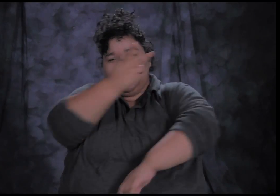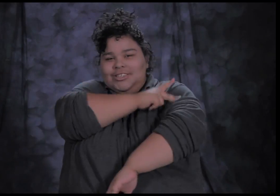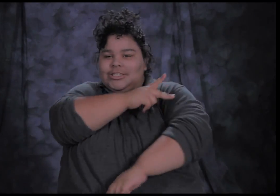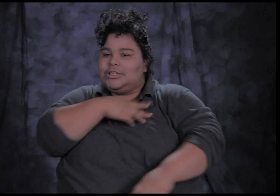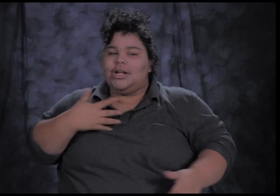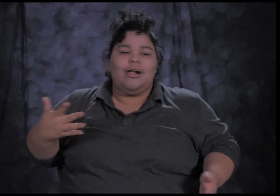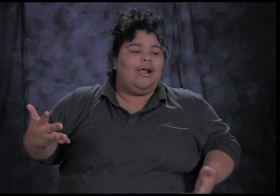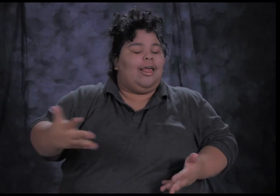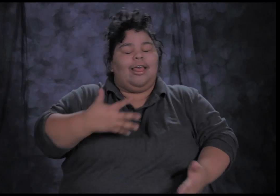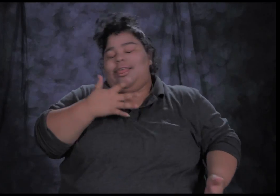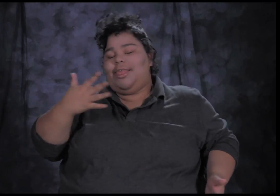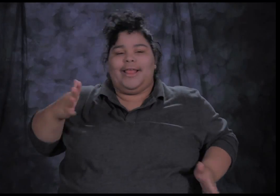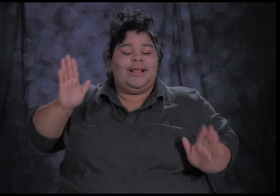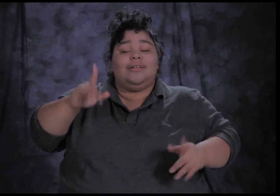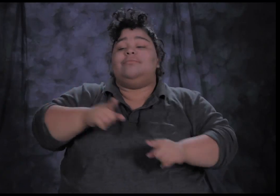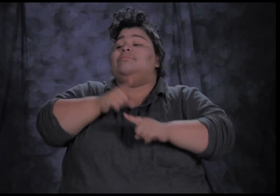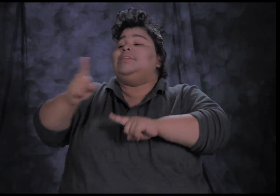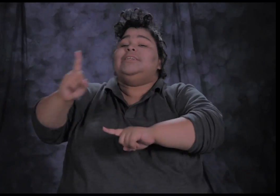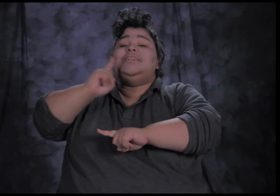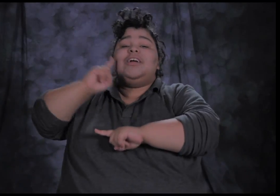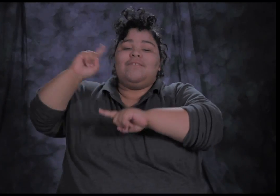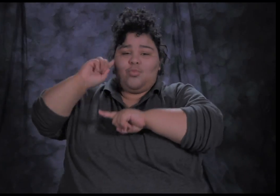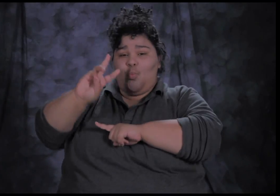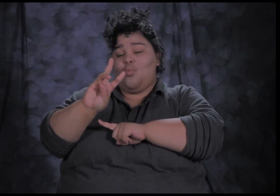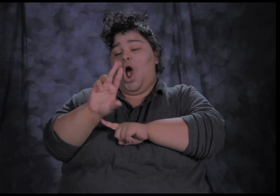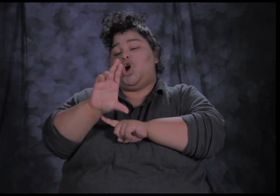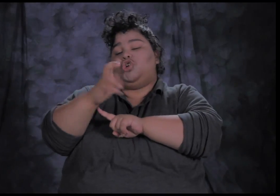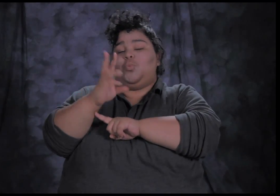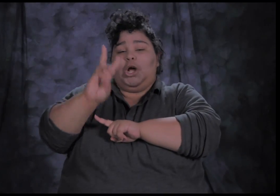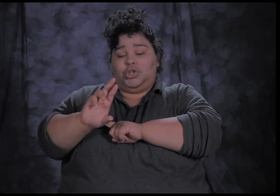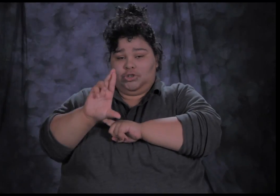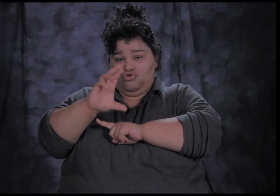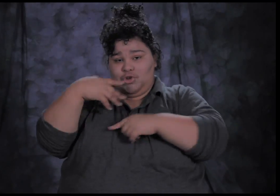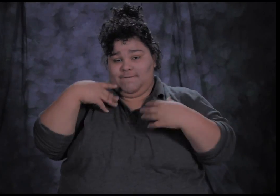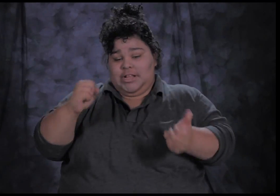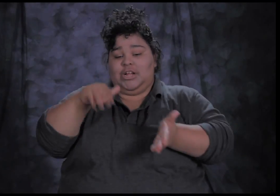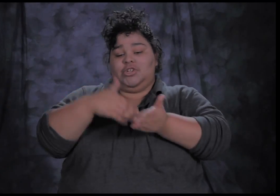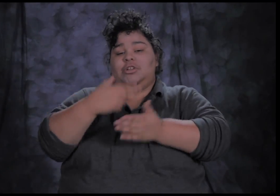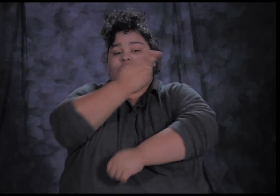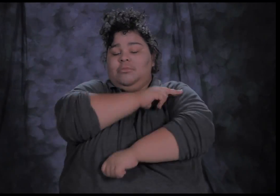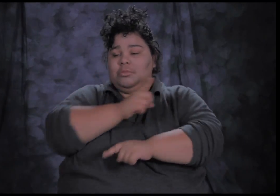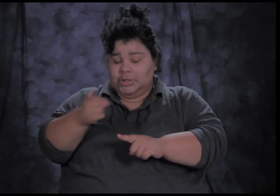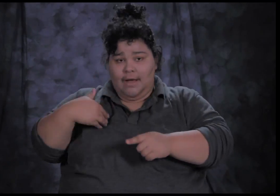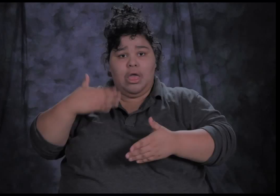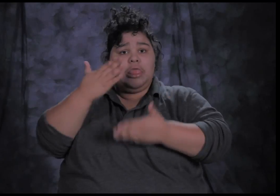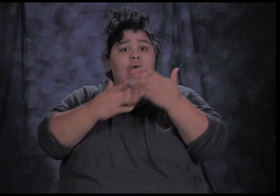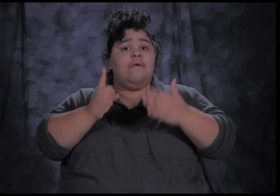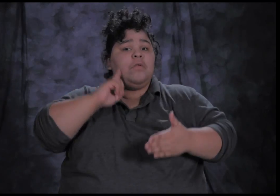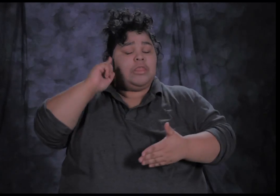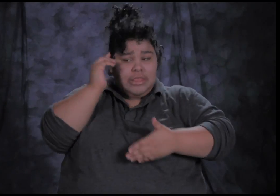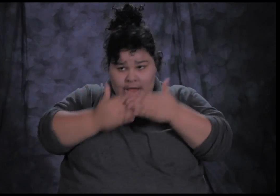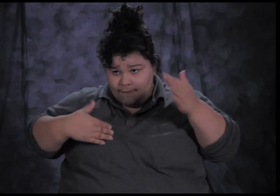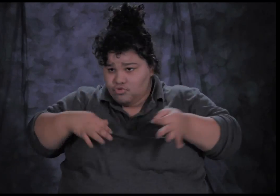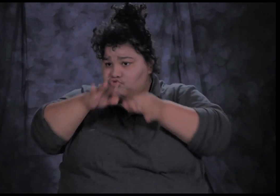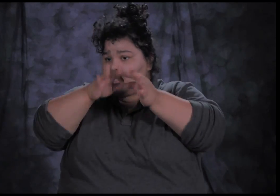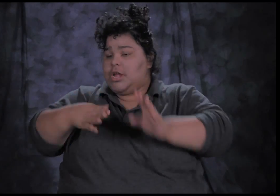other patients ASL, but they just walk away and pay more attention to some other patient. But Worcester Recovery